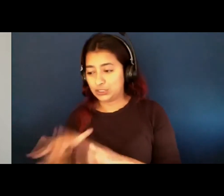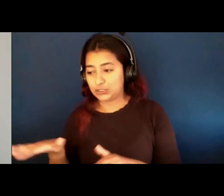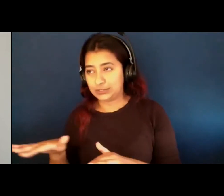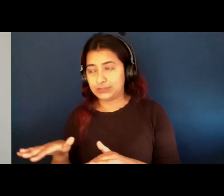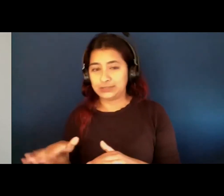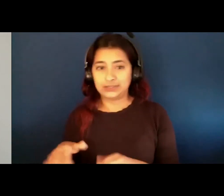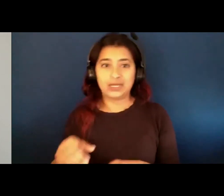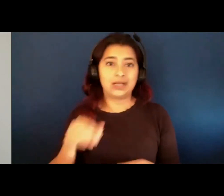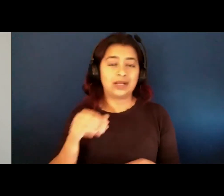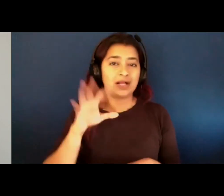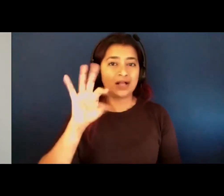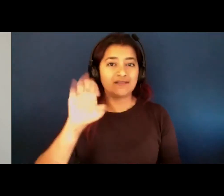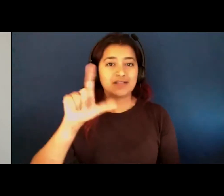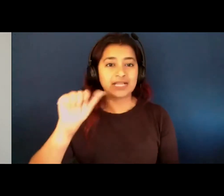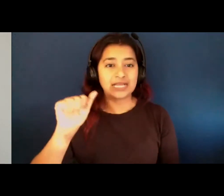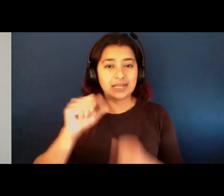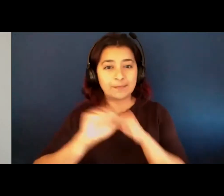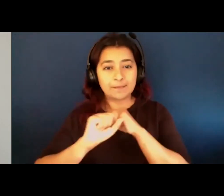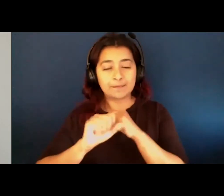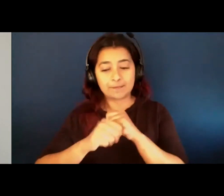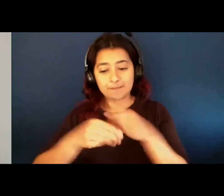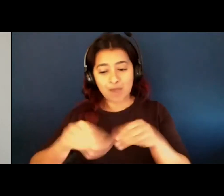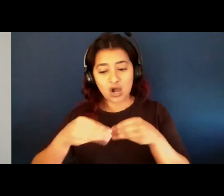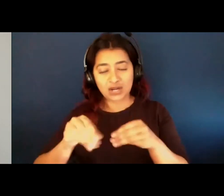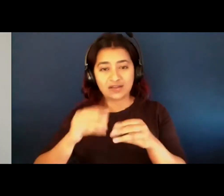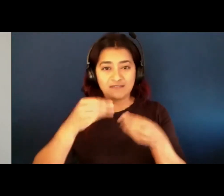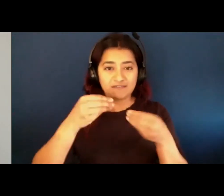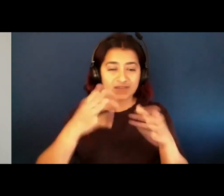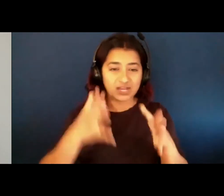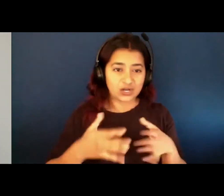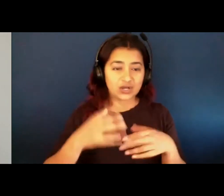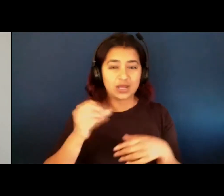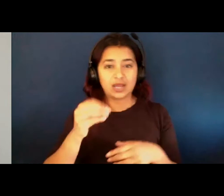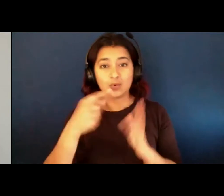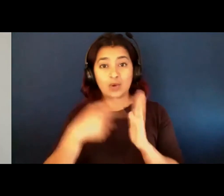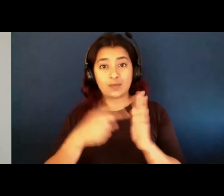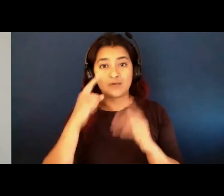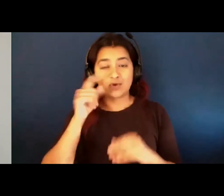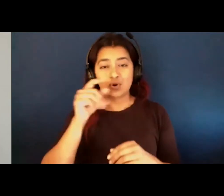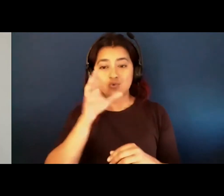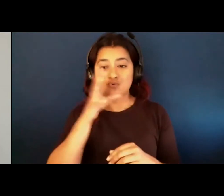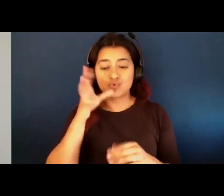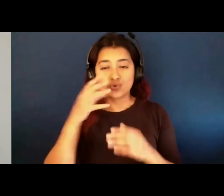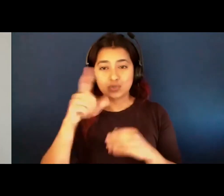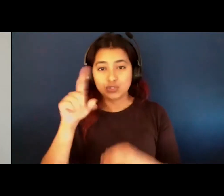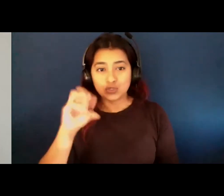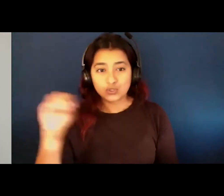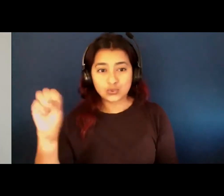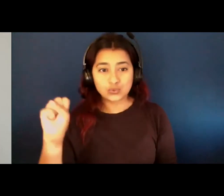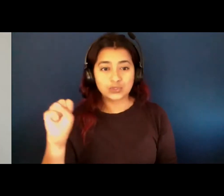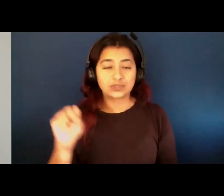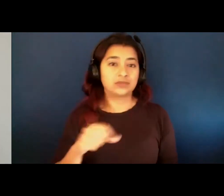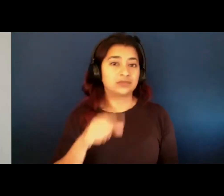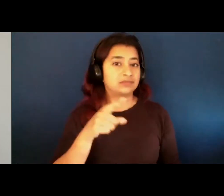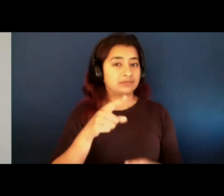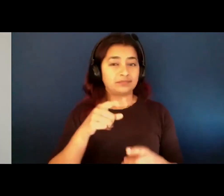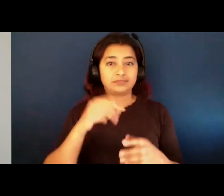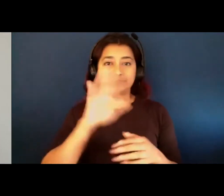flea market vendors, representatives of rural zoos whose lions, tigers, and bears mauled visitors every